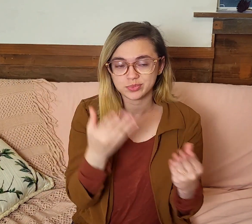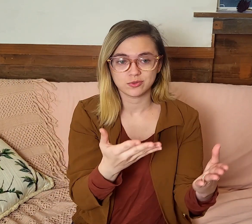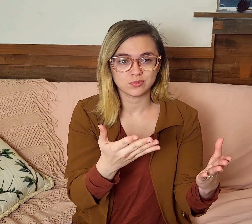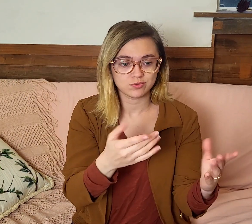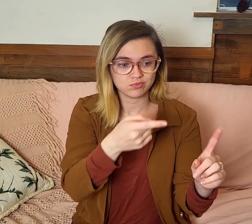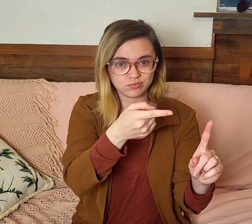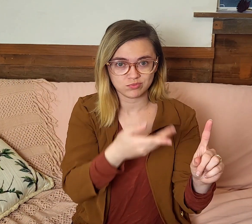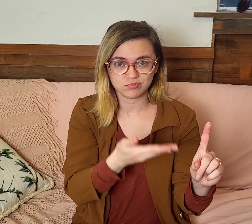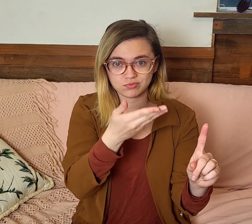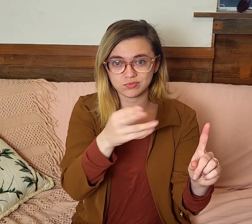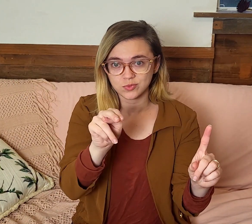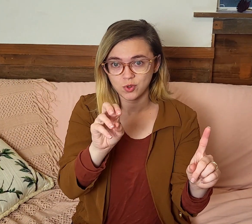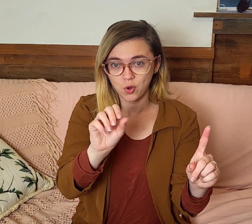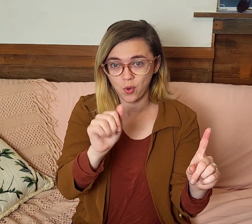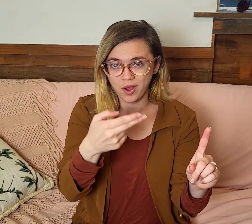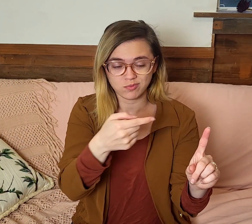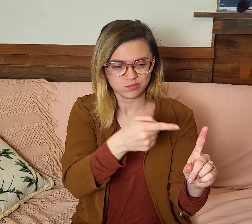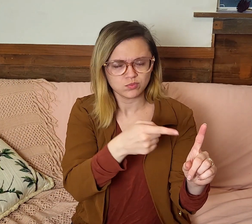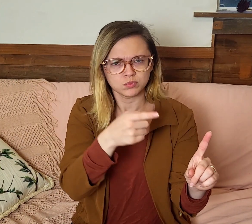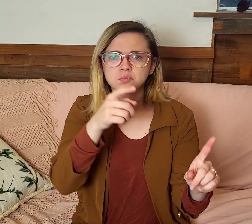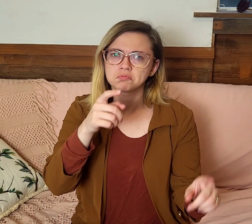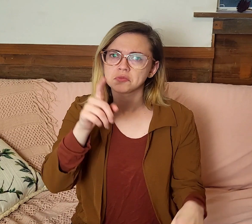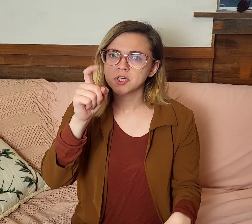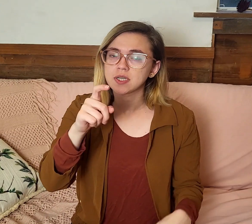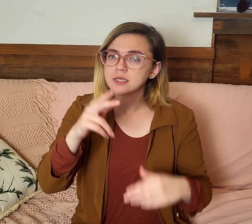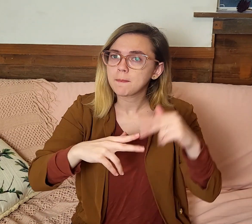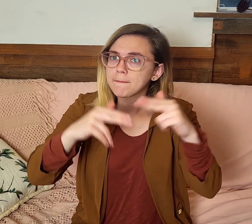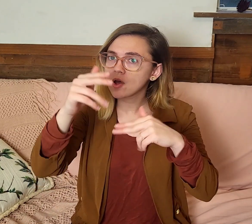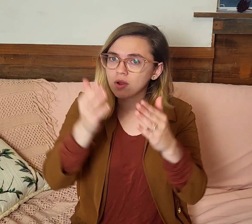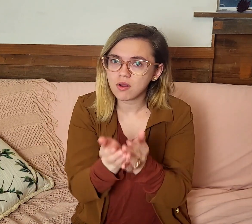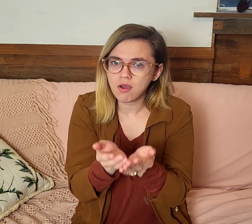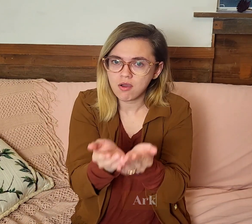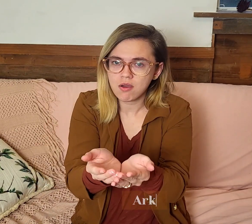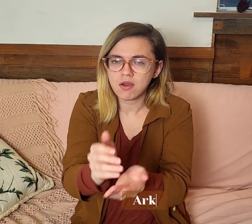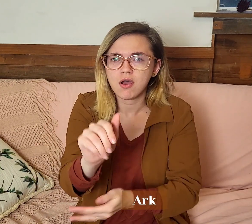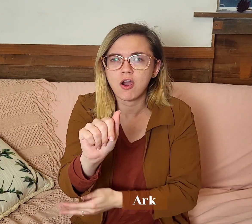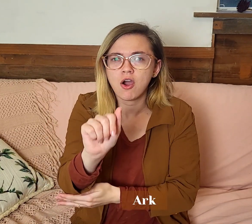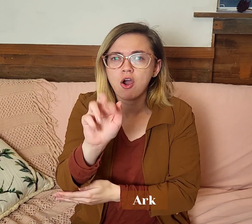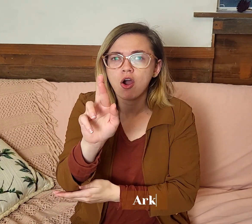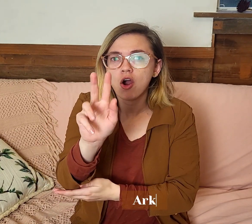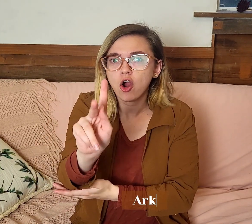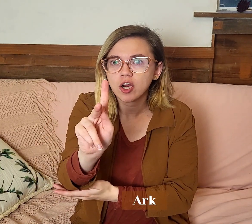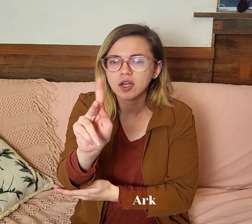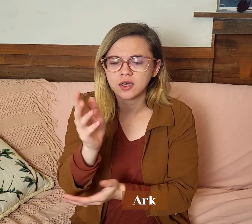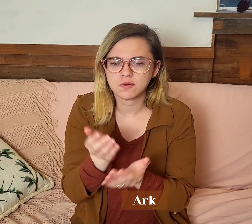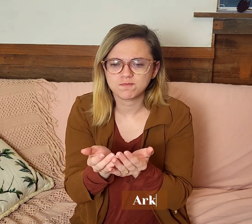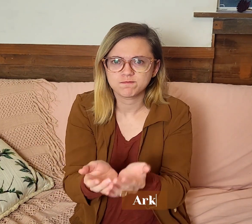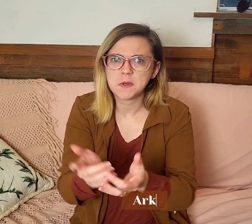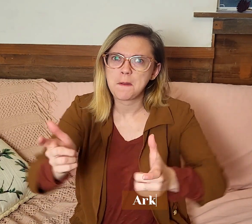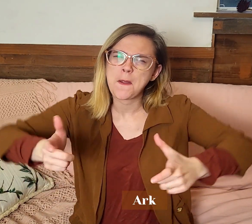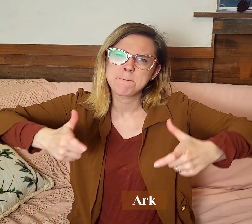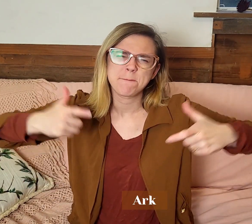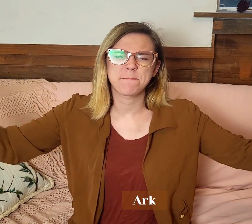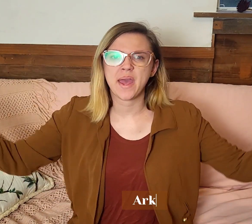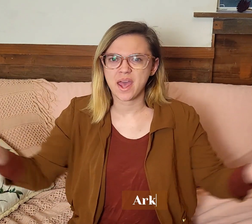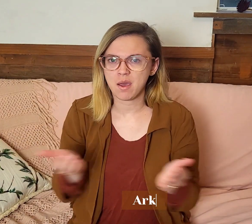happening. So God told this man, Noah, you need to build a boat. And he called it an ark. It